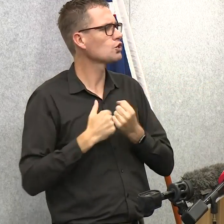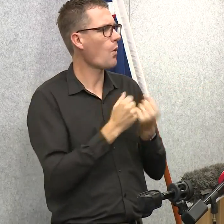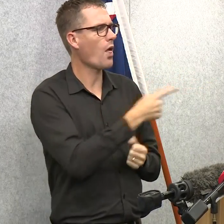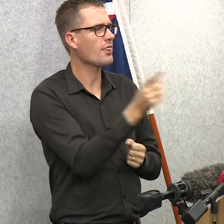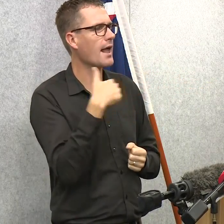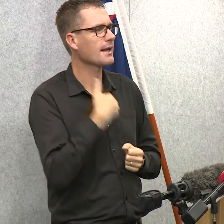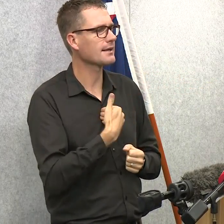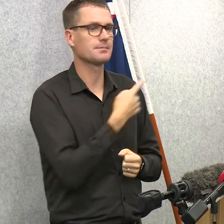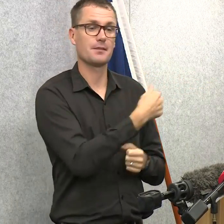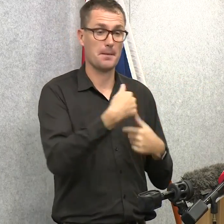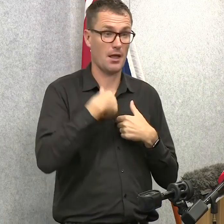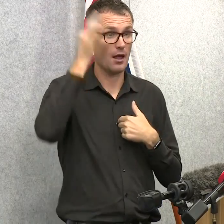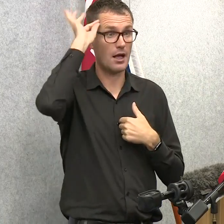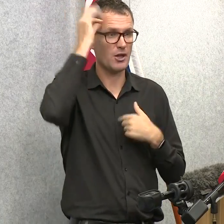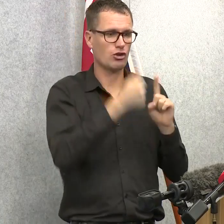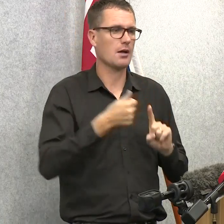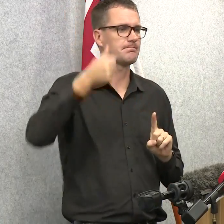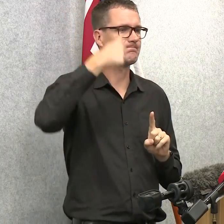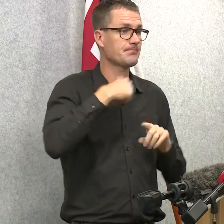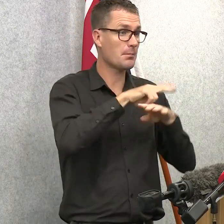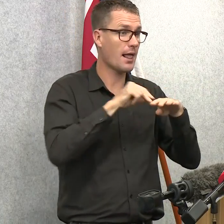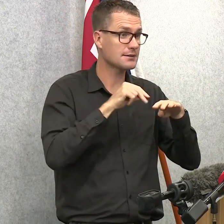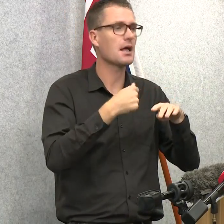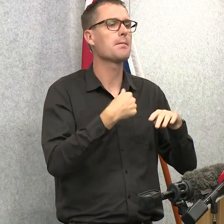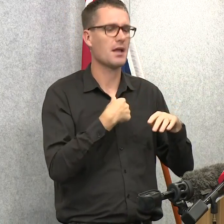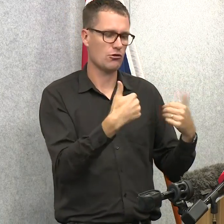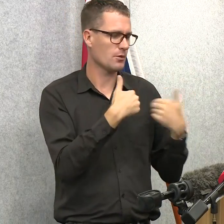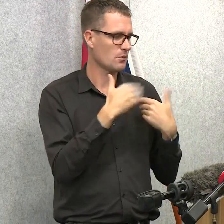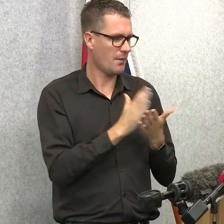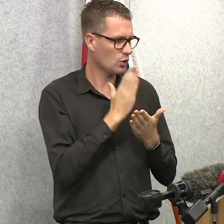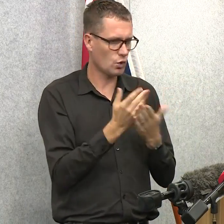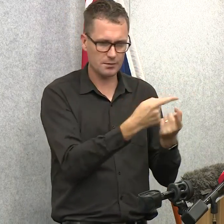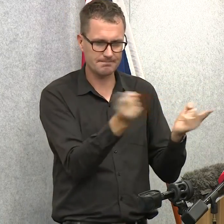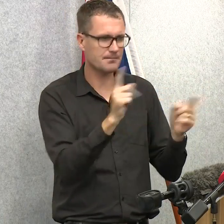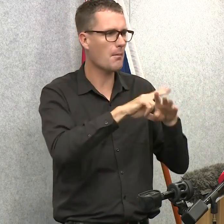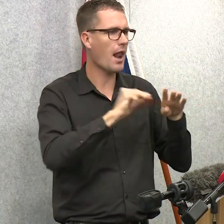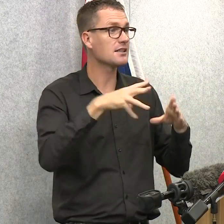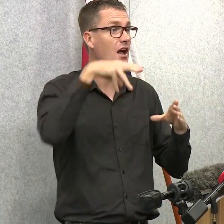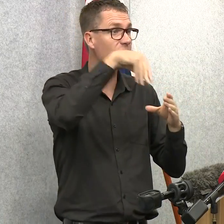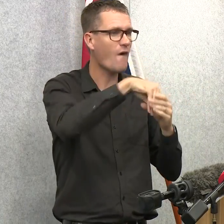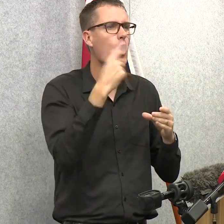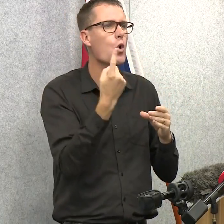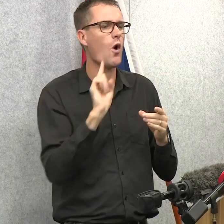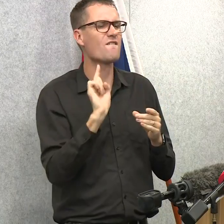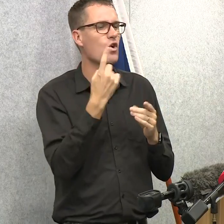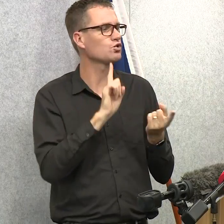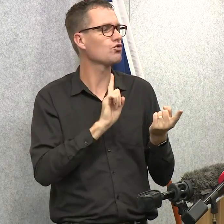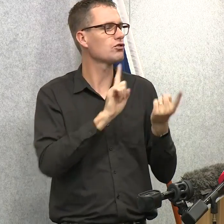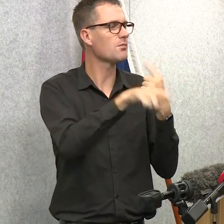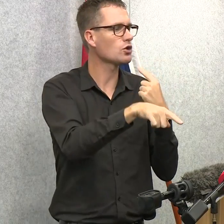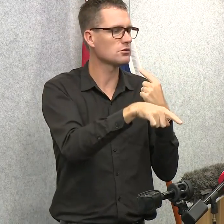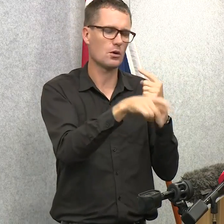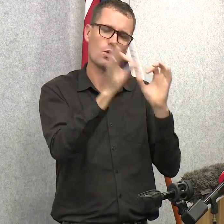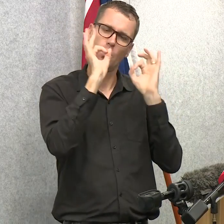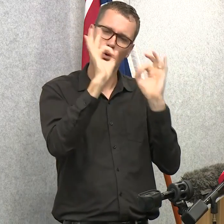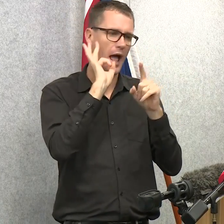as the Commissioner of Police is to make sure that our officers involved, especially as first responders, who did an outstanding